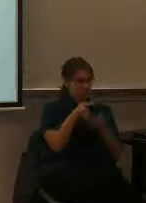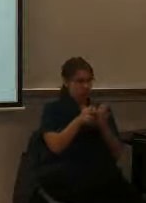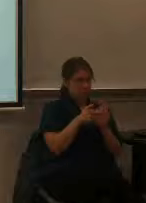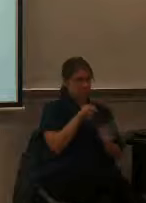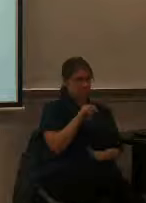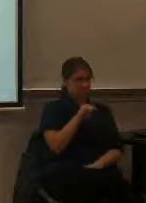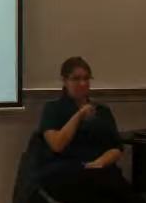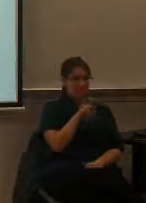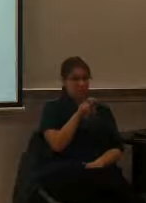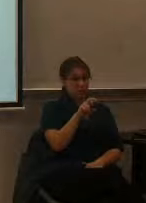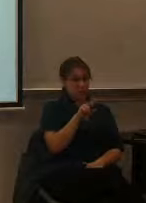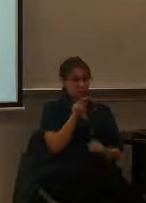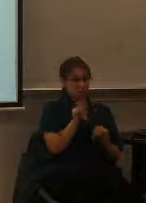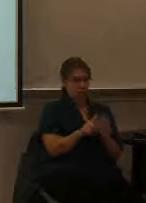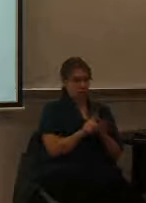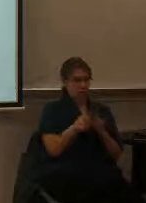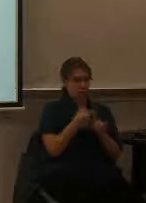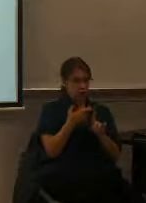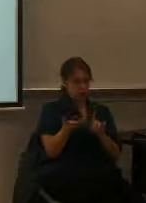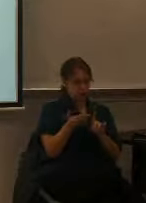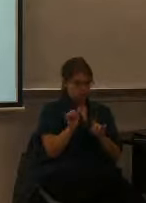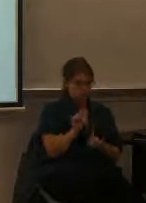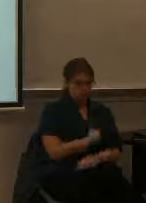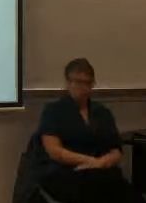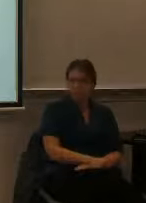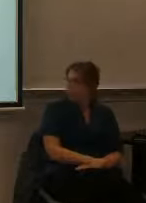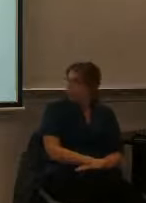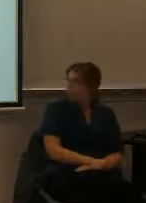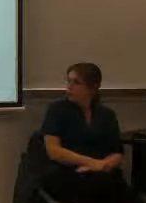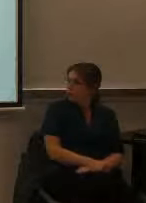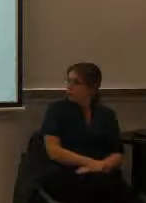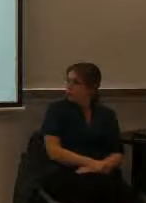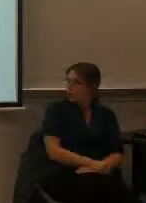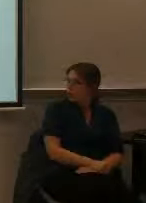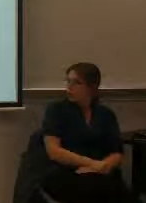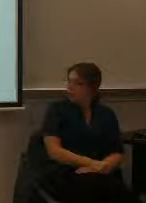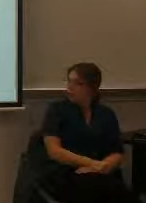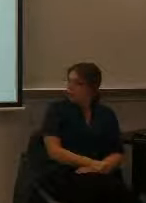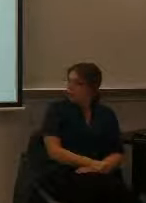you can run away from stuff behaviorally as well.